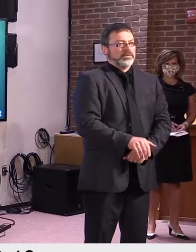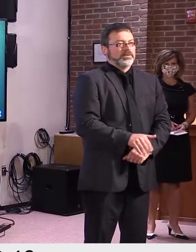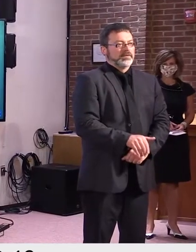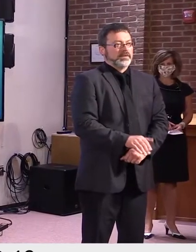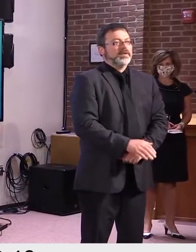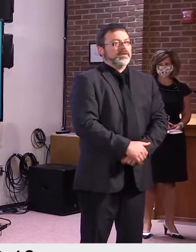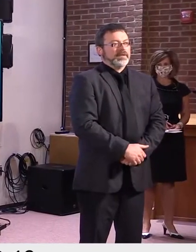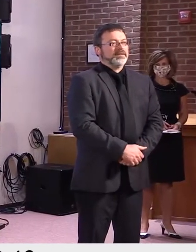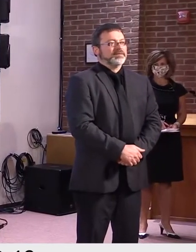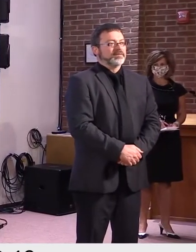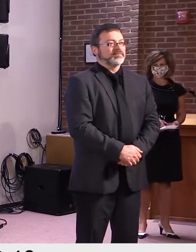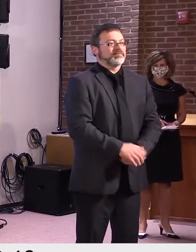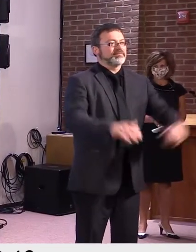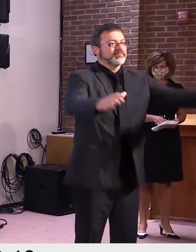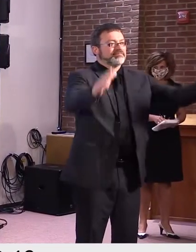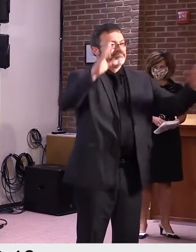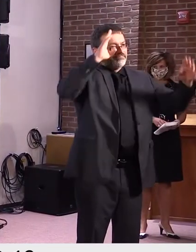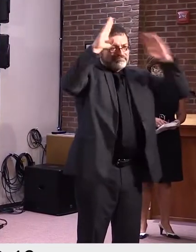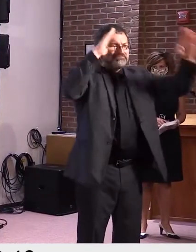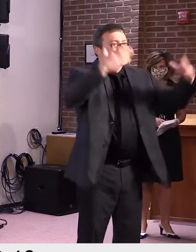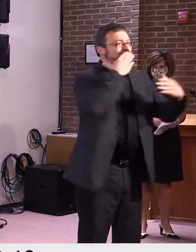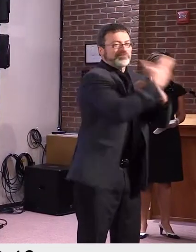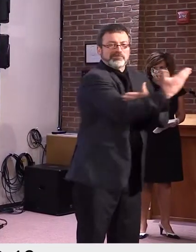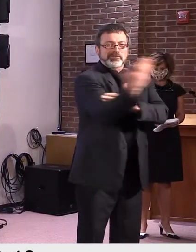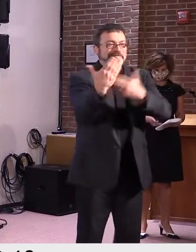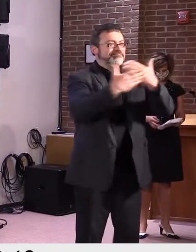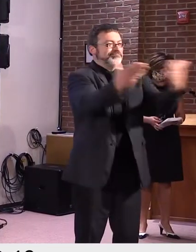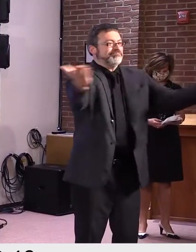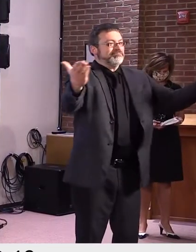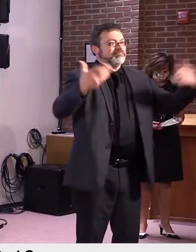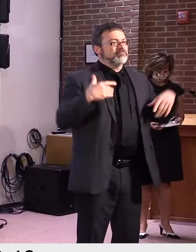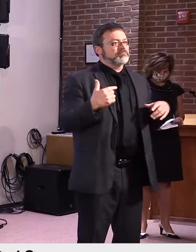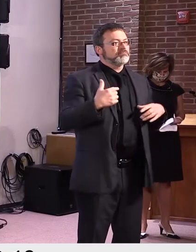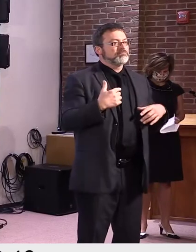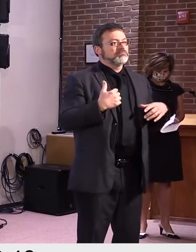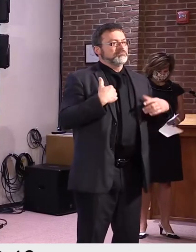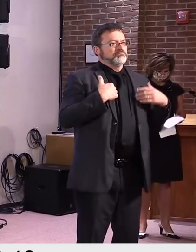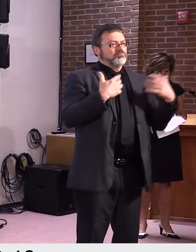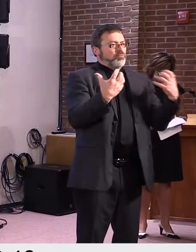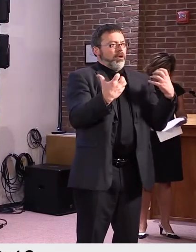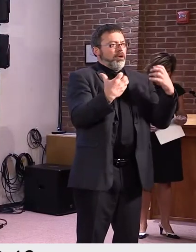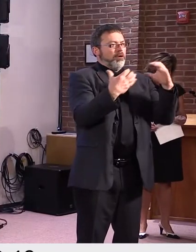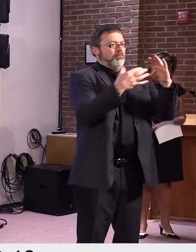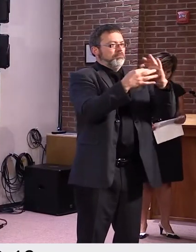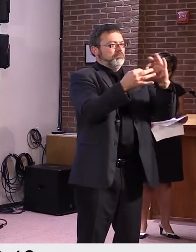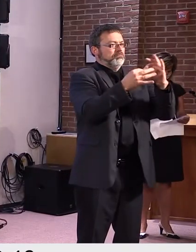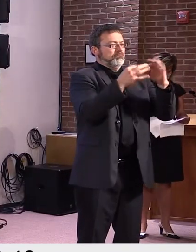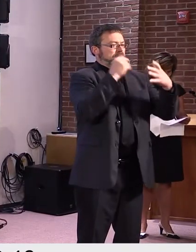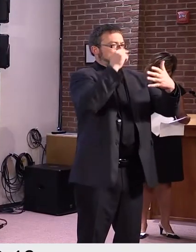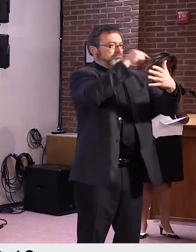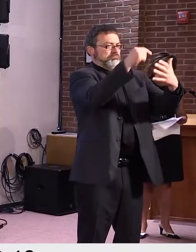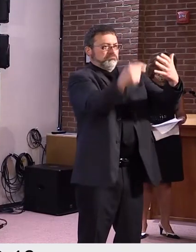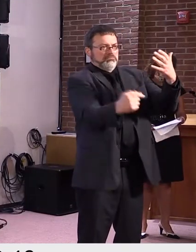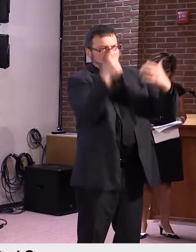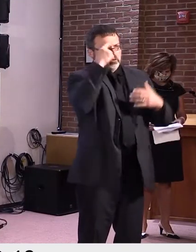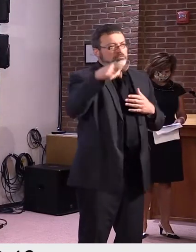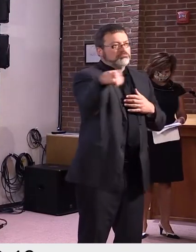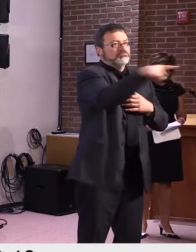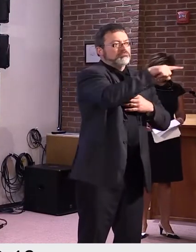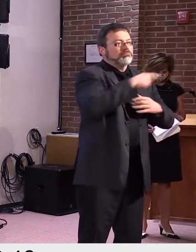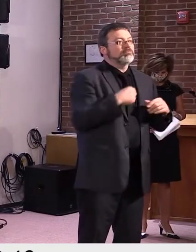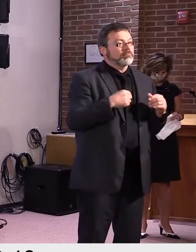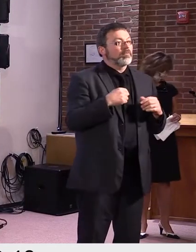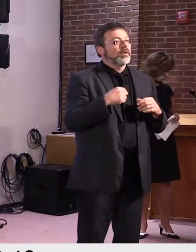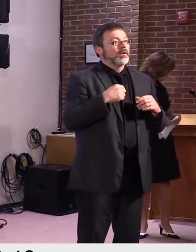Good morning, everyone. We have a few public service announcements for you this morning, and I'll also preview one of the restart steps